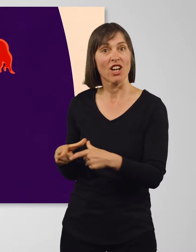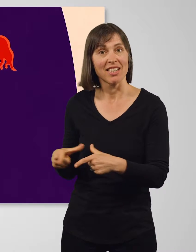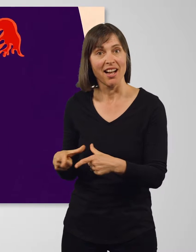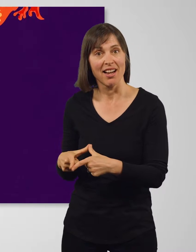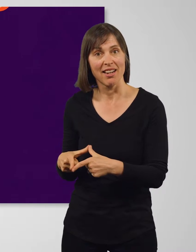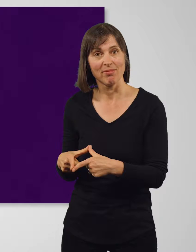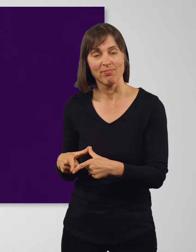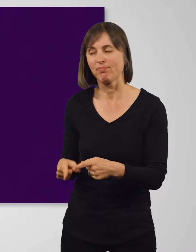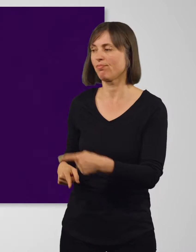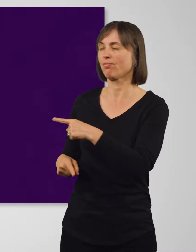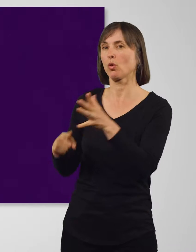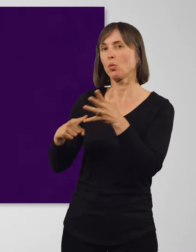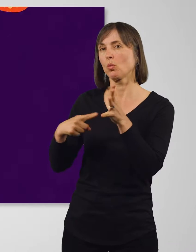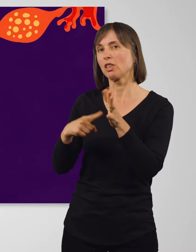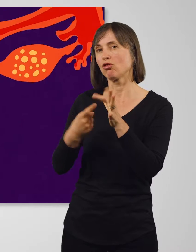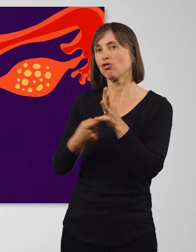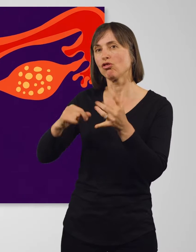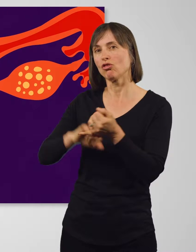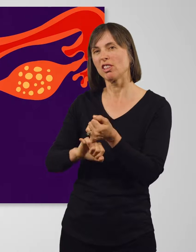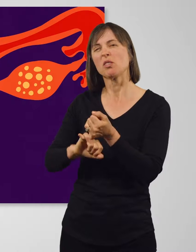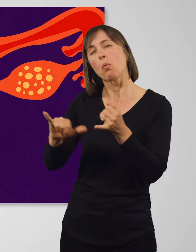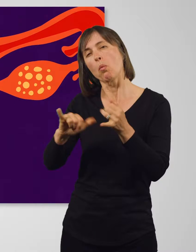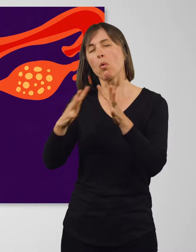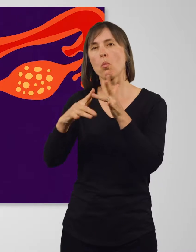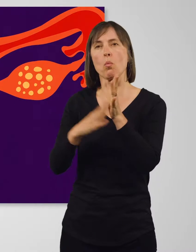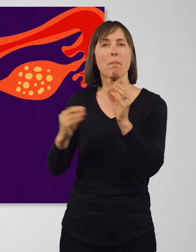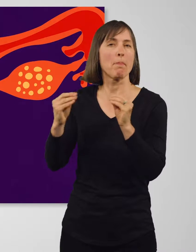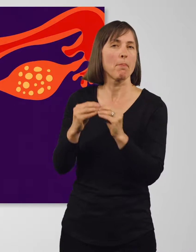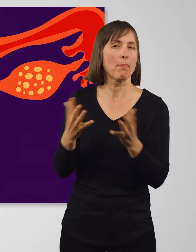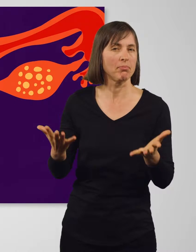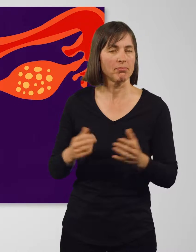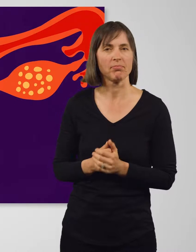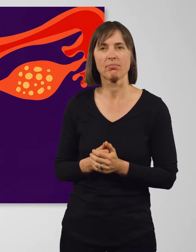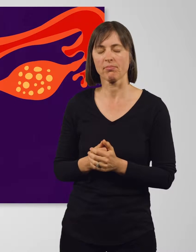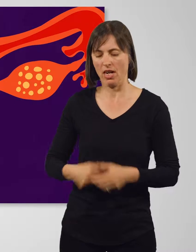They are the vagina, uterus, often referred to as the womb,